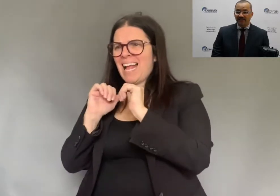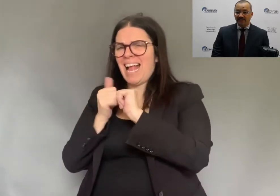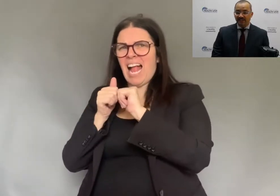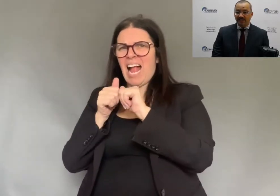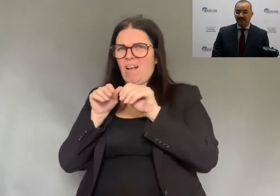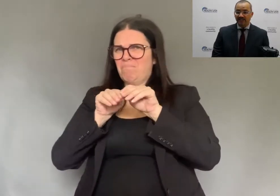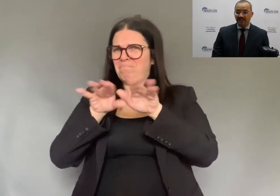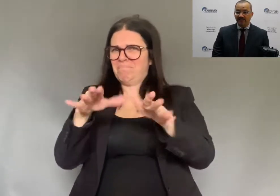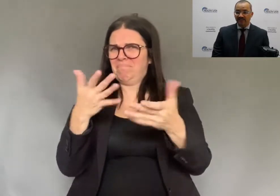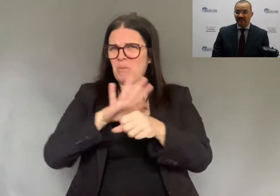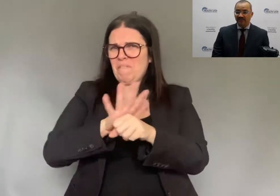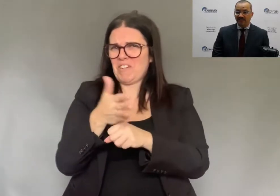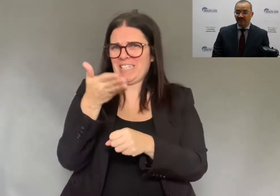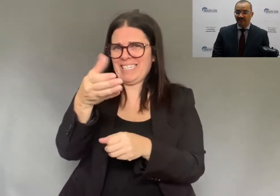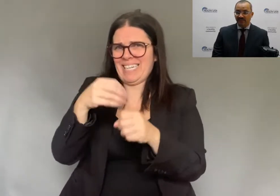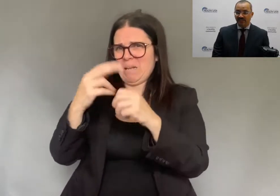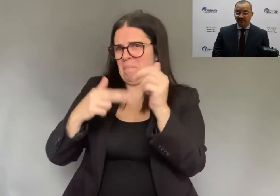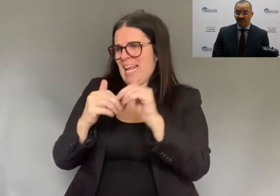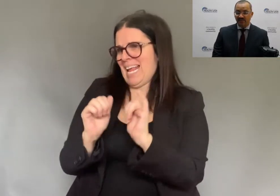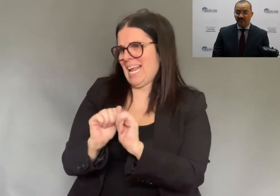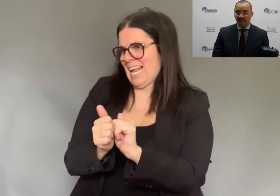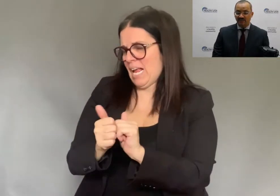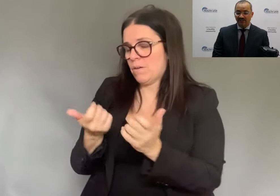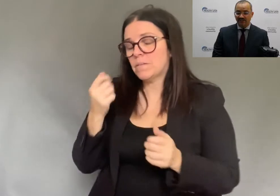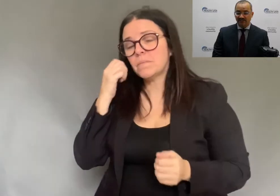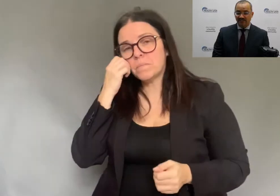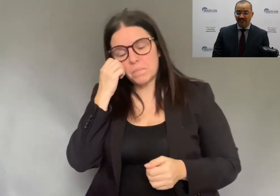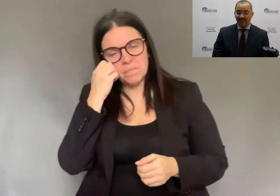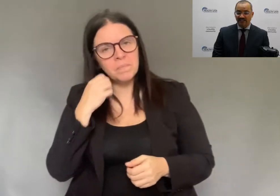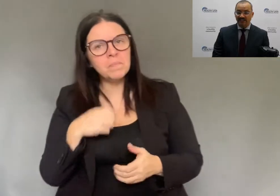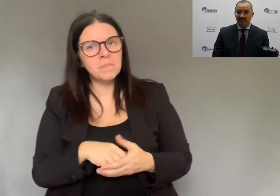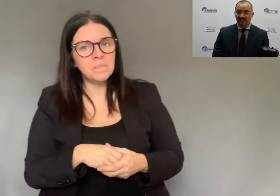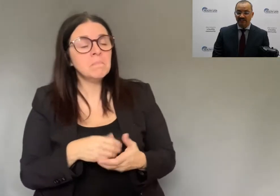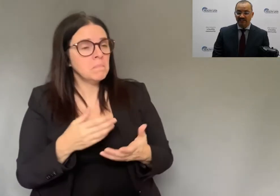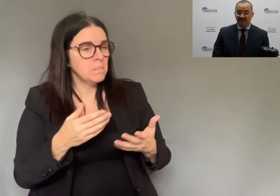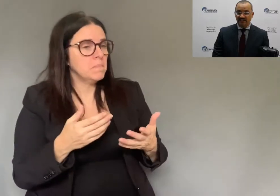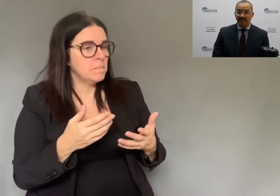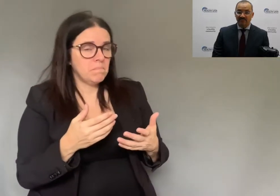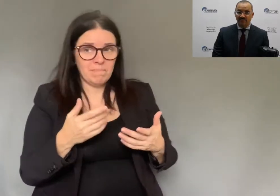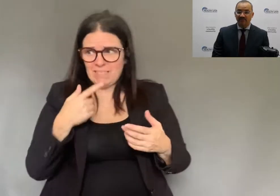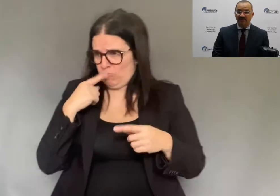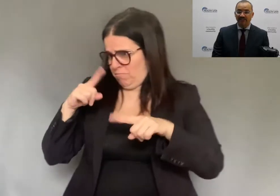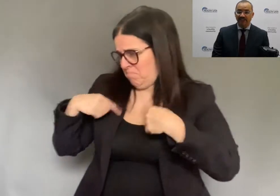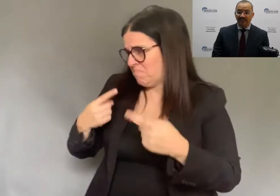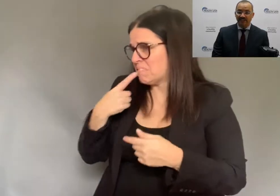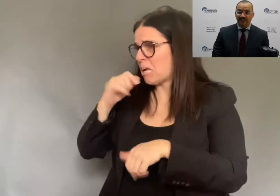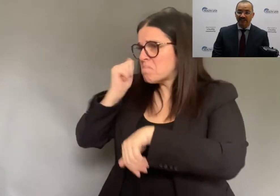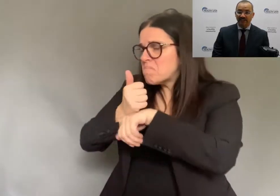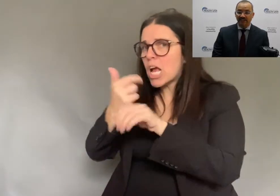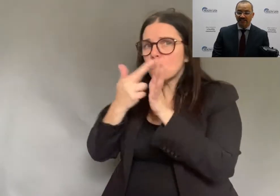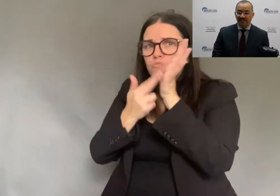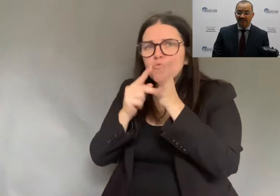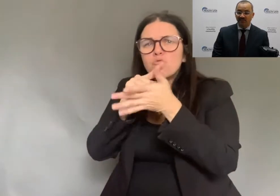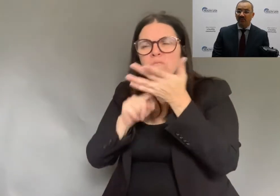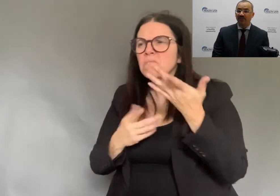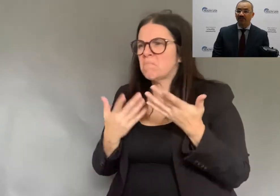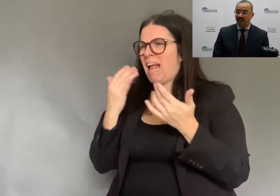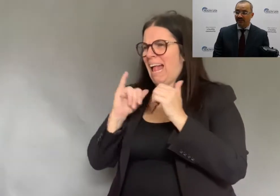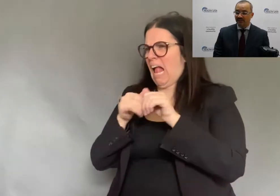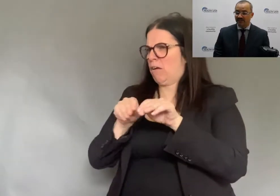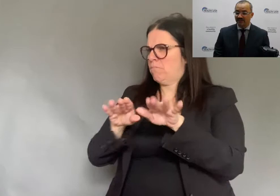can say is, obviously we have to look into how these viruses are getting in. Is probably the